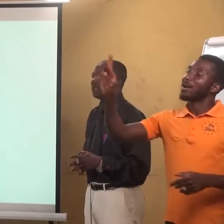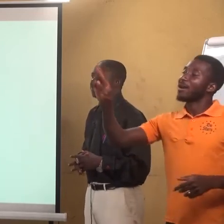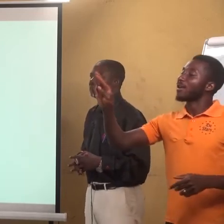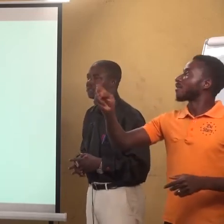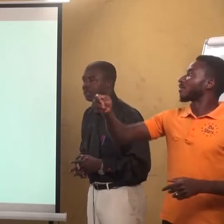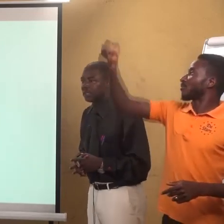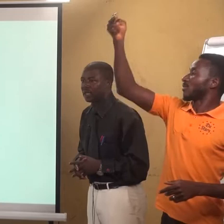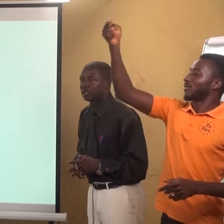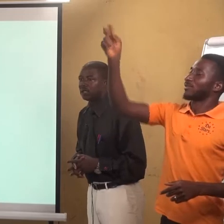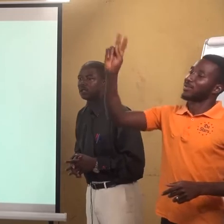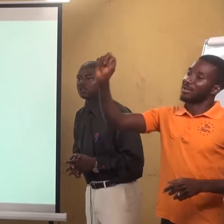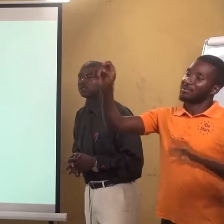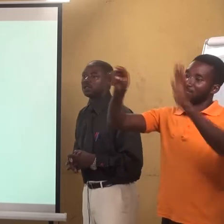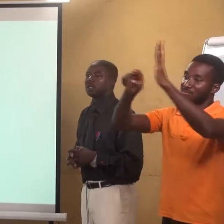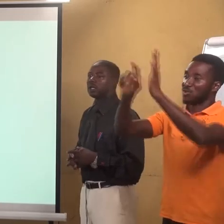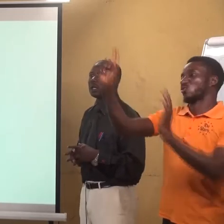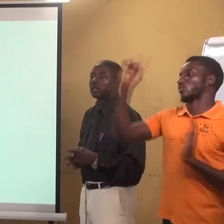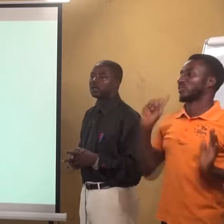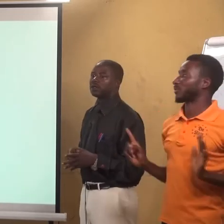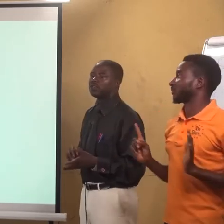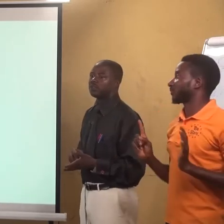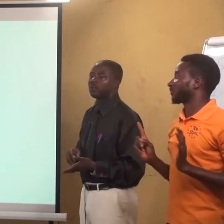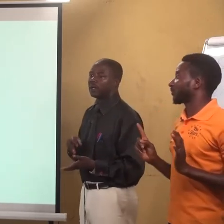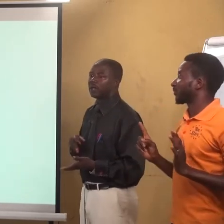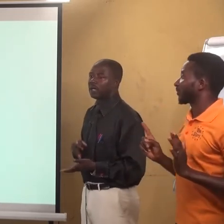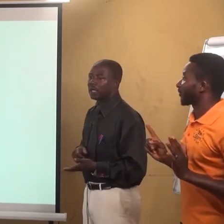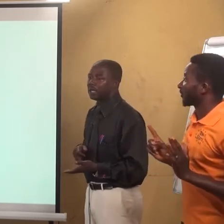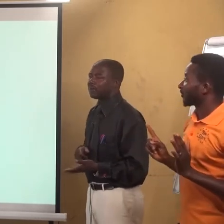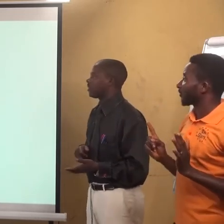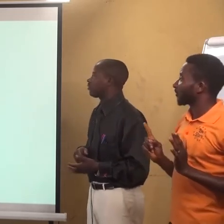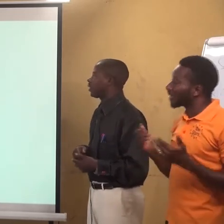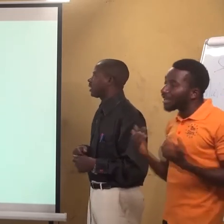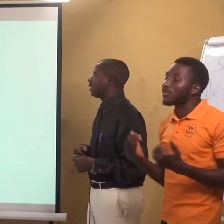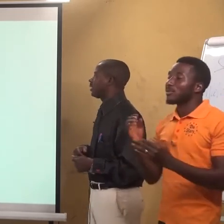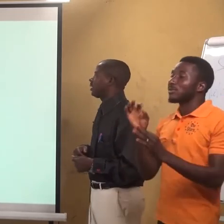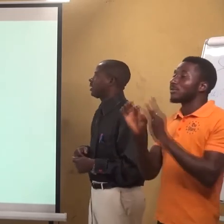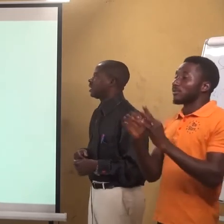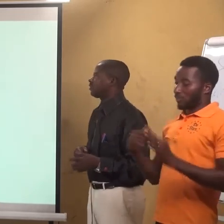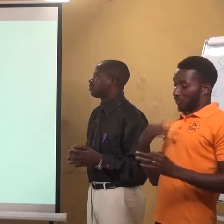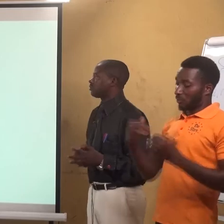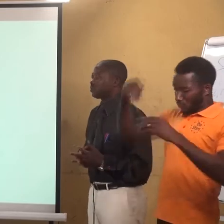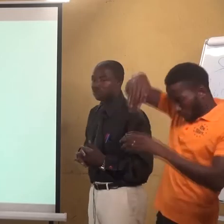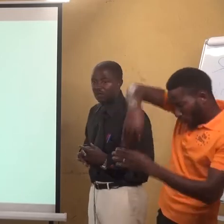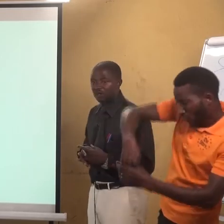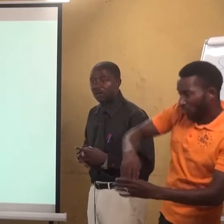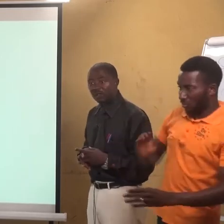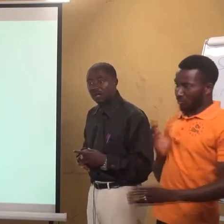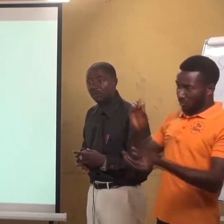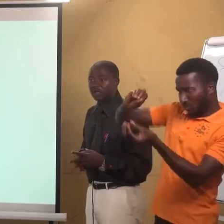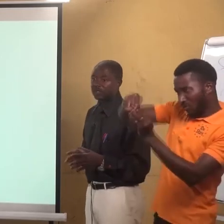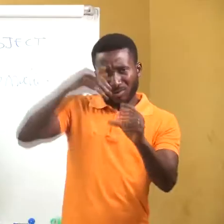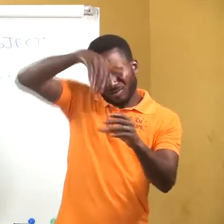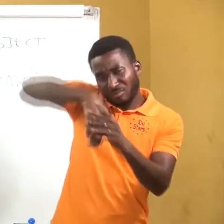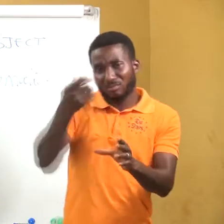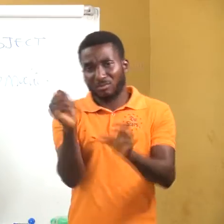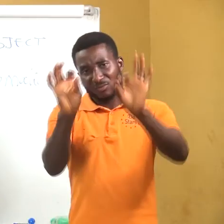1. Tn equals AR raised to the power n minus 1. And if you substitute your first term,